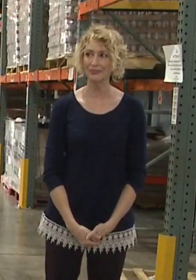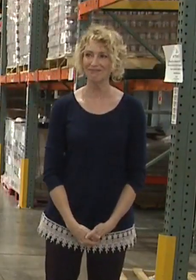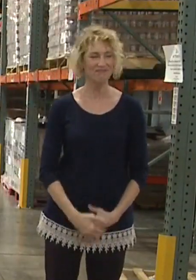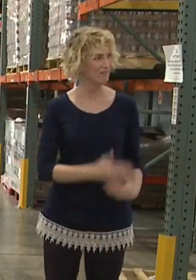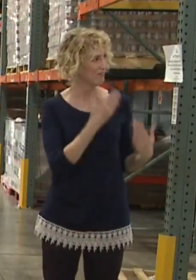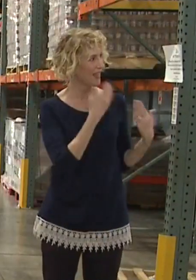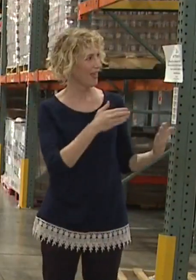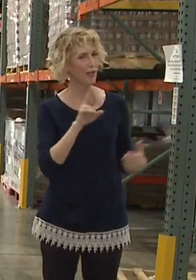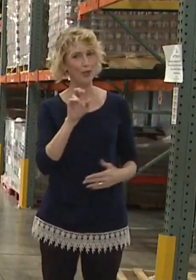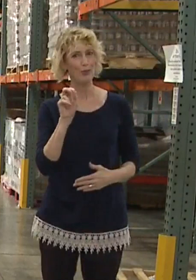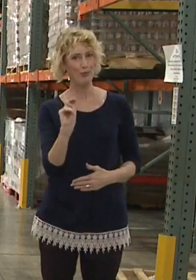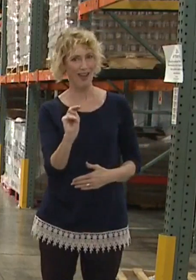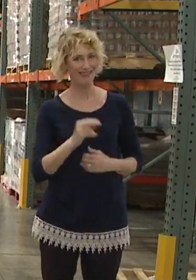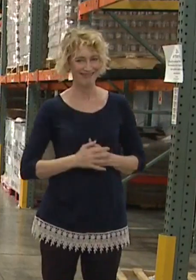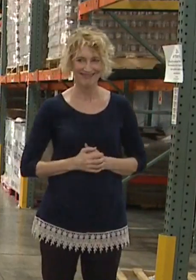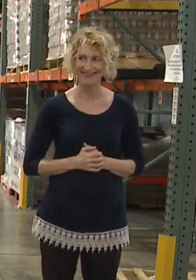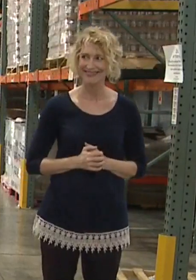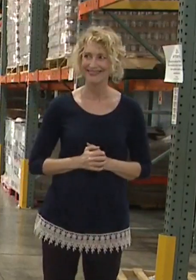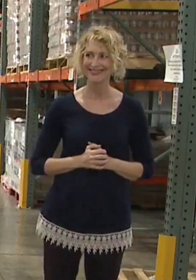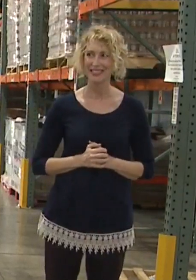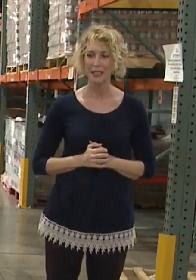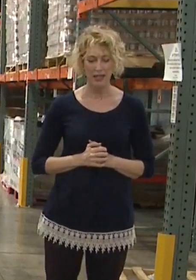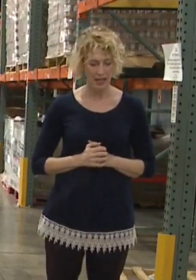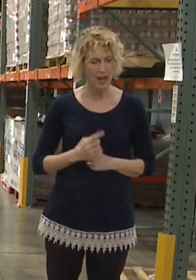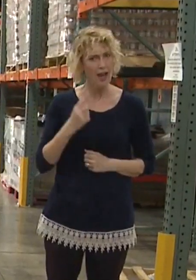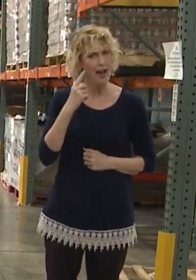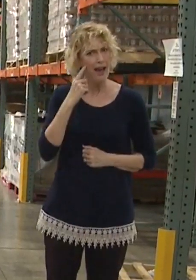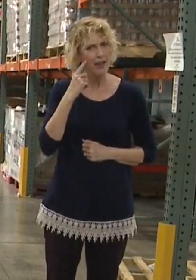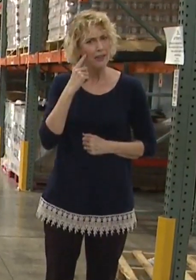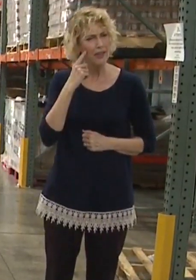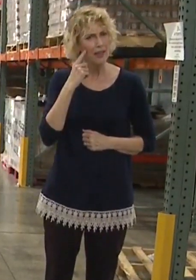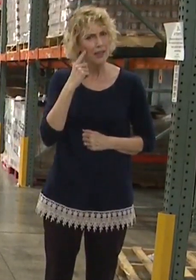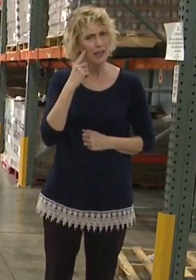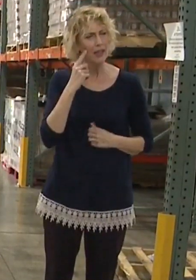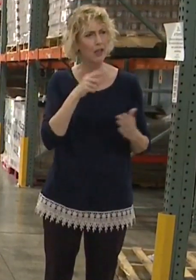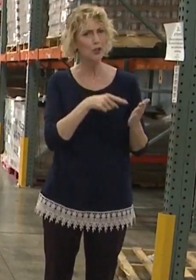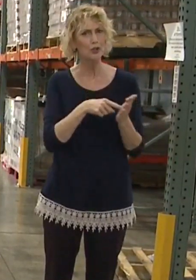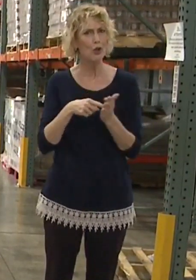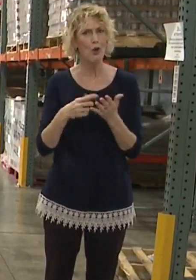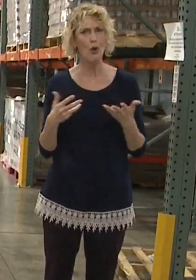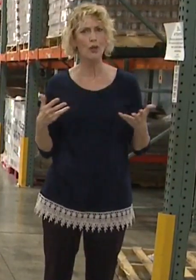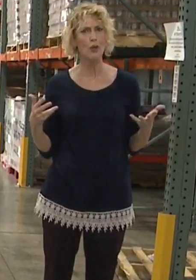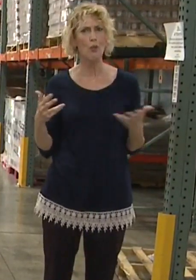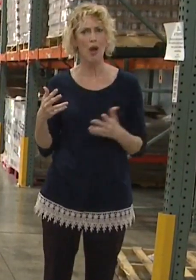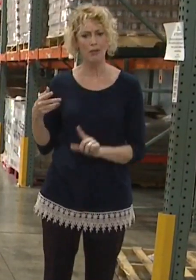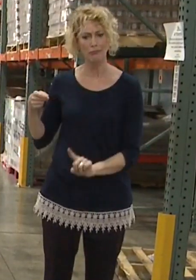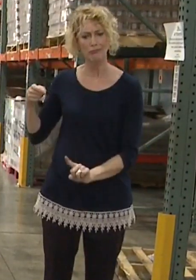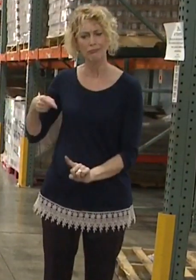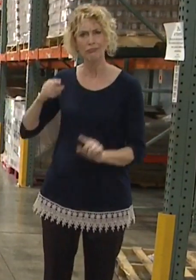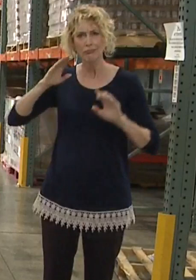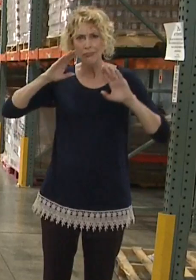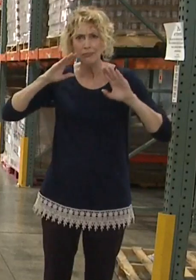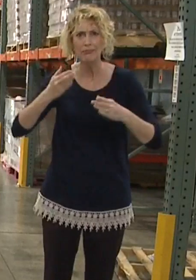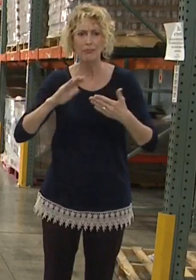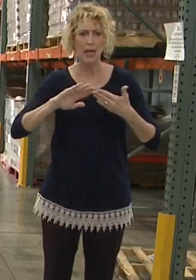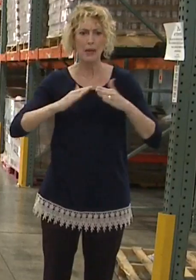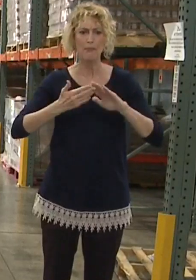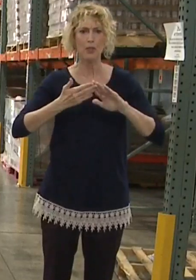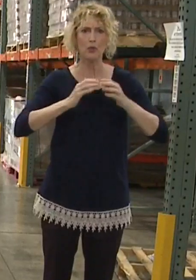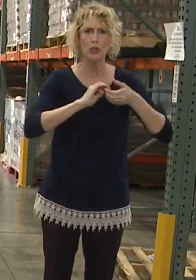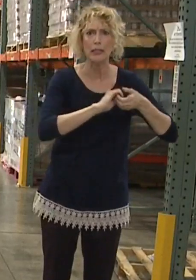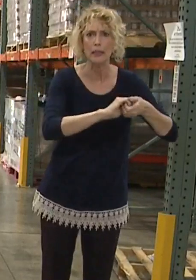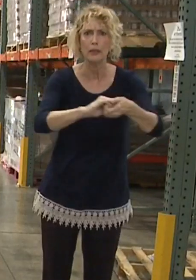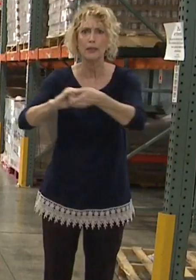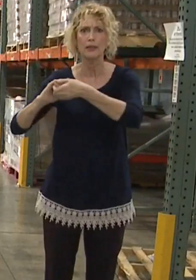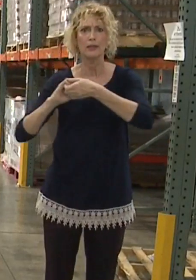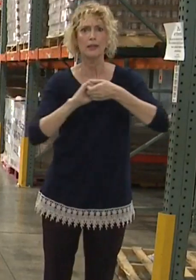Thank you, Ron. Hello, everyone. You know, I think what this has all really shown that this is all about community coming together. So thank